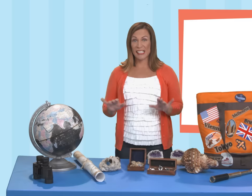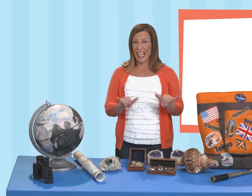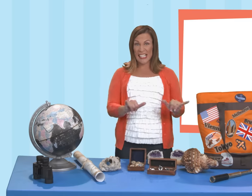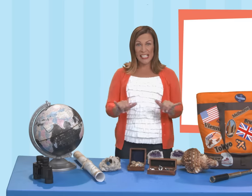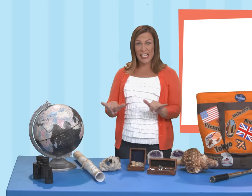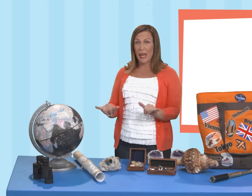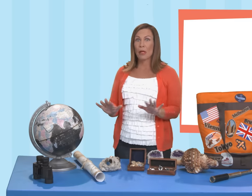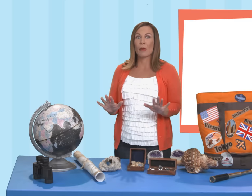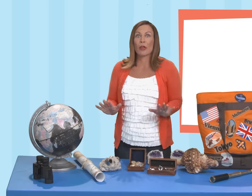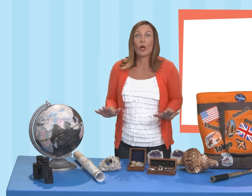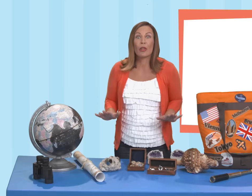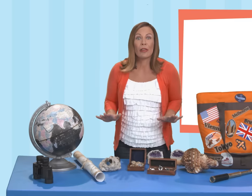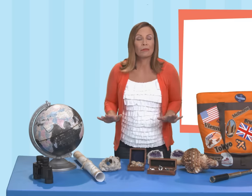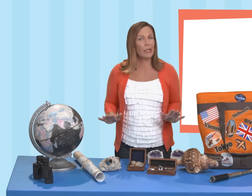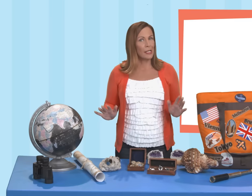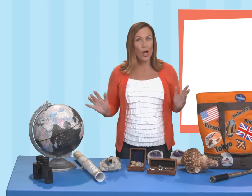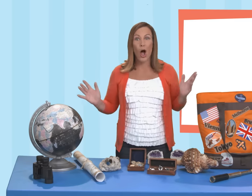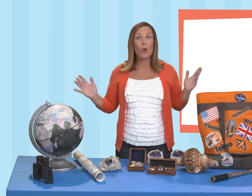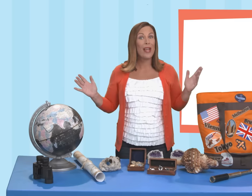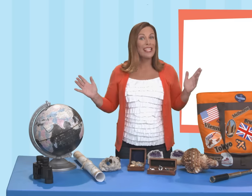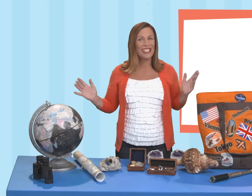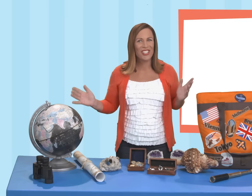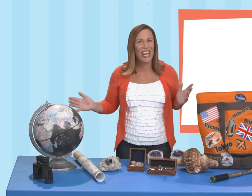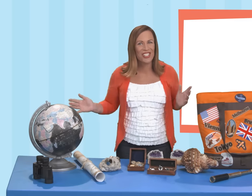stays the same But the Earth is always changing